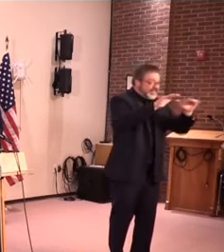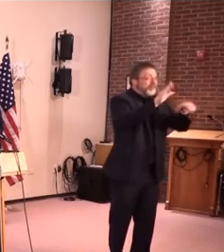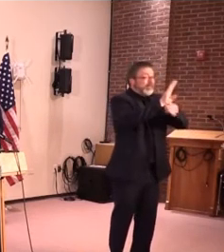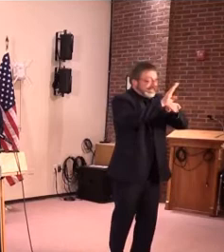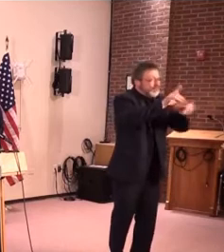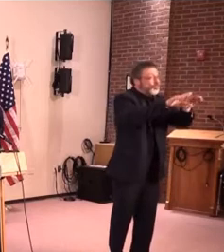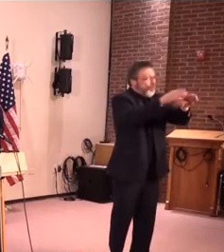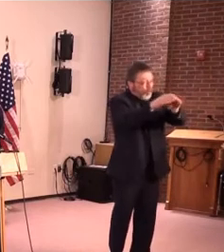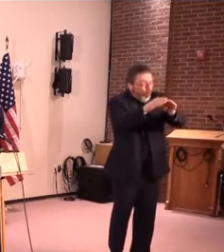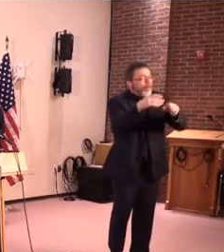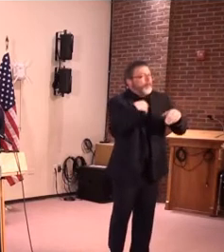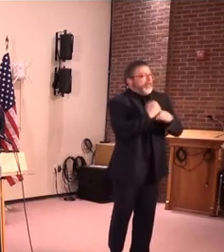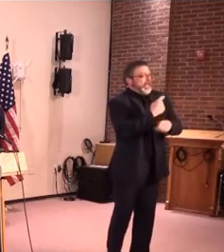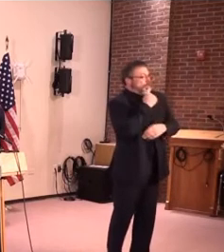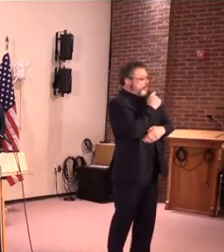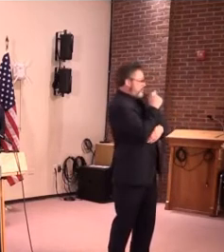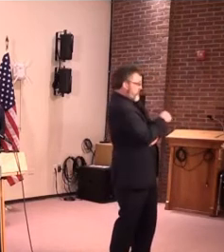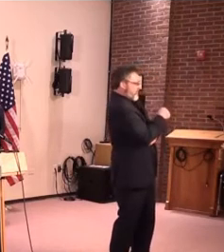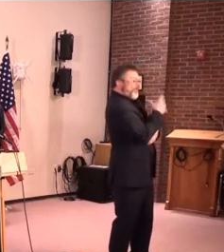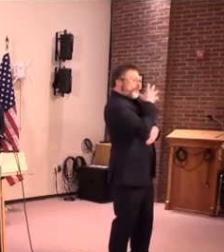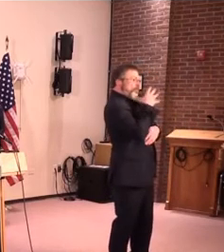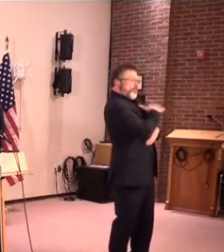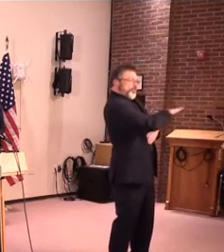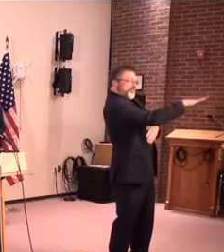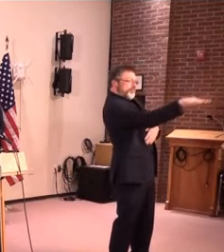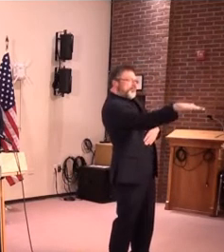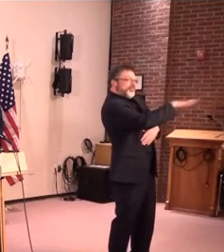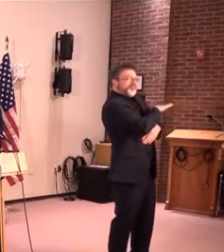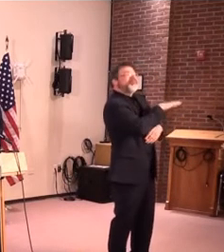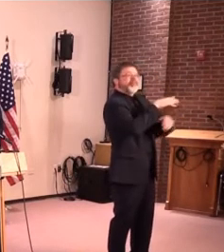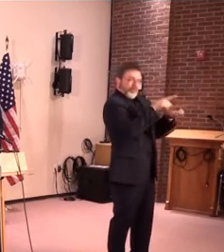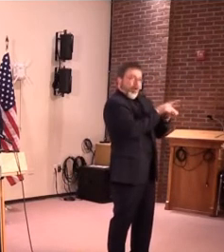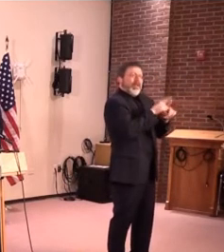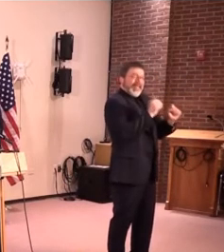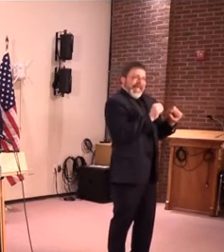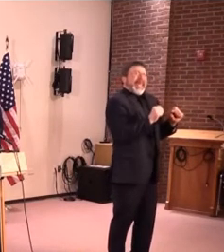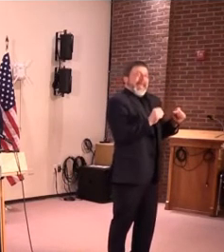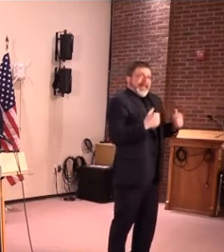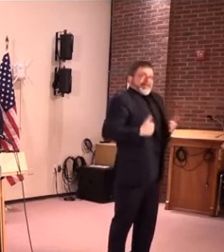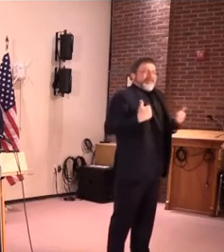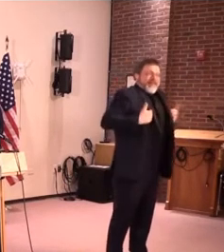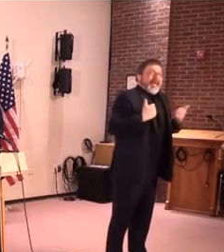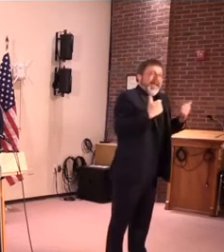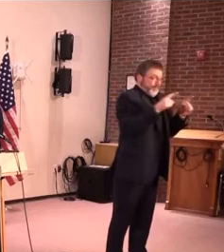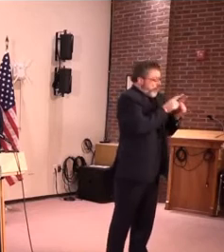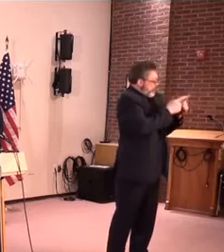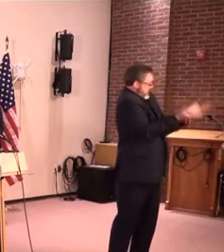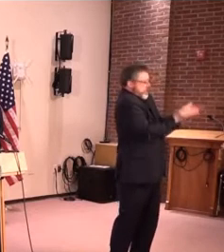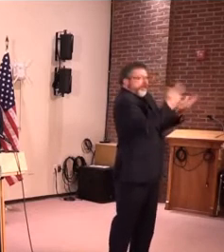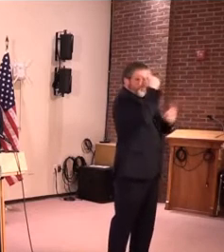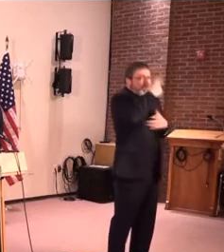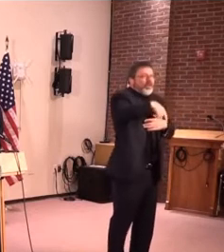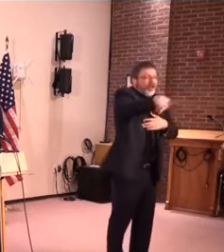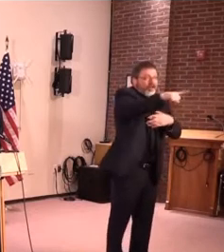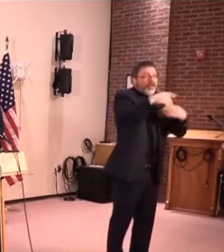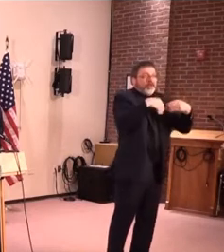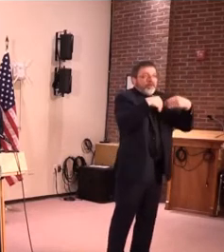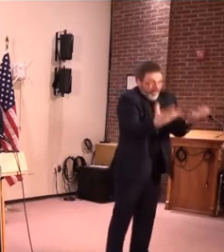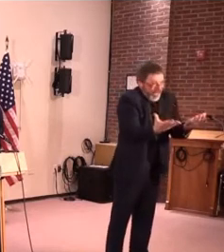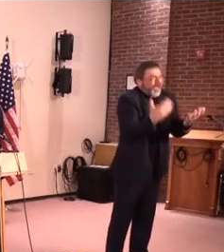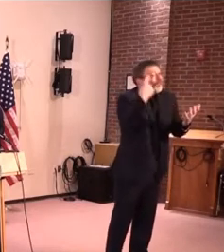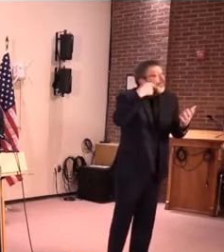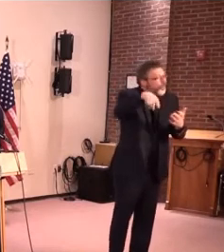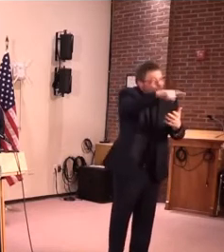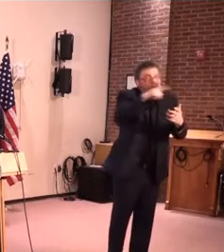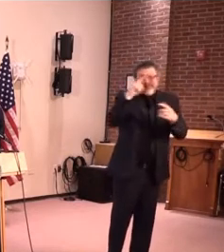and our agriculture community will be here to continue providing for Vermonters and others. We want